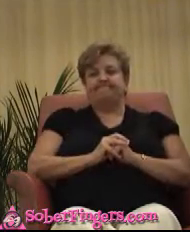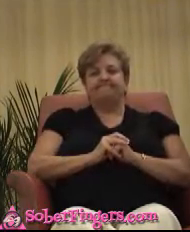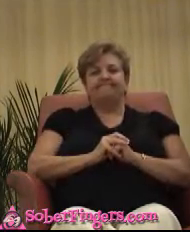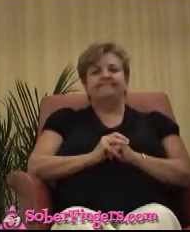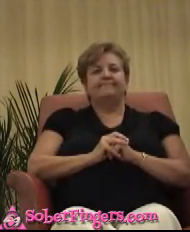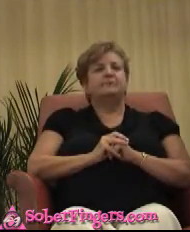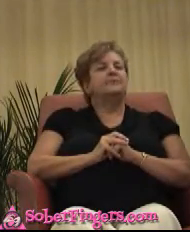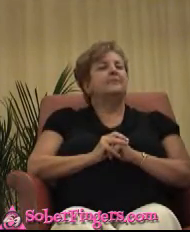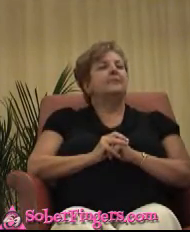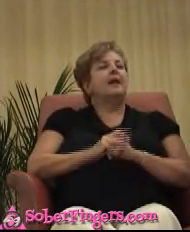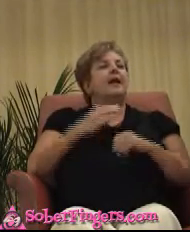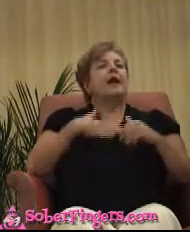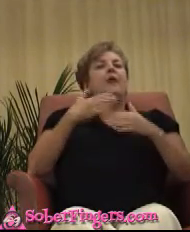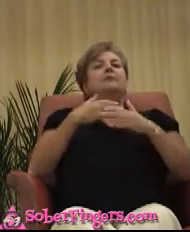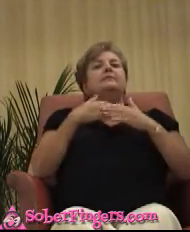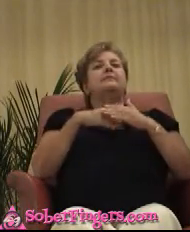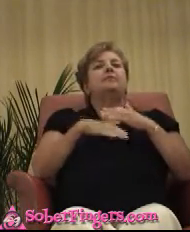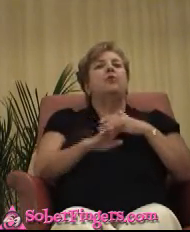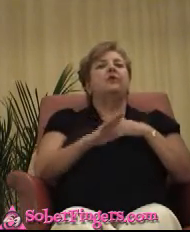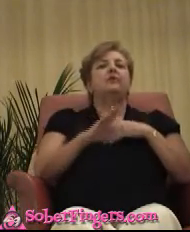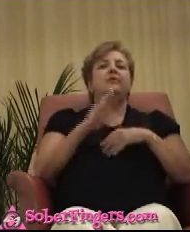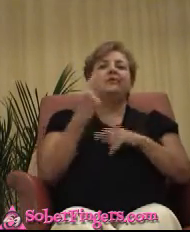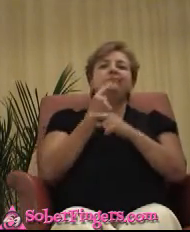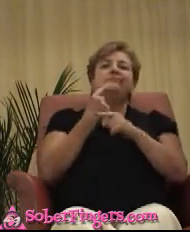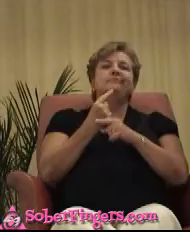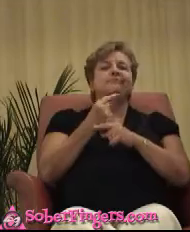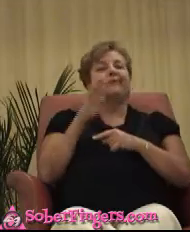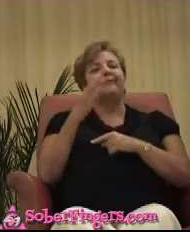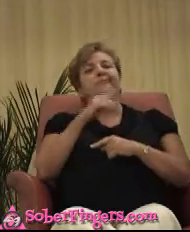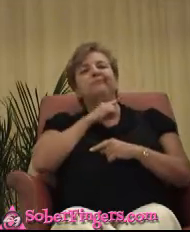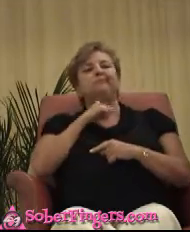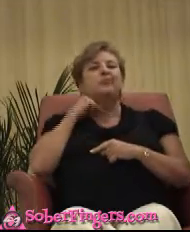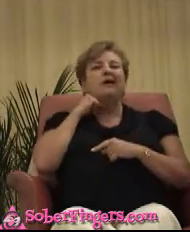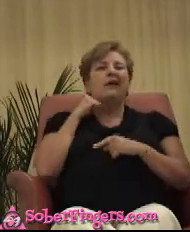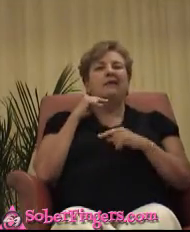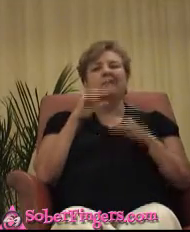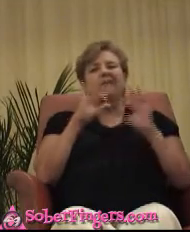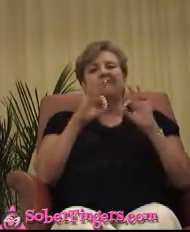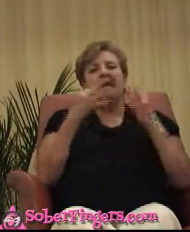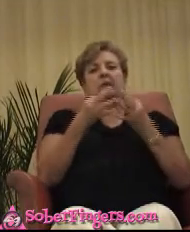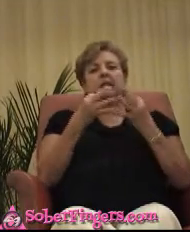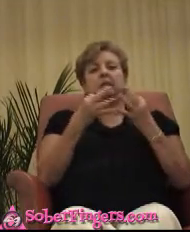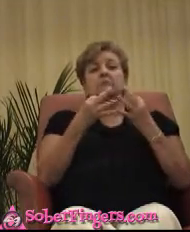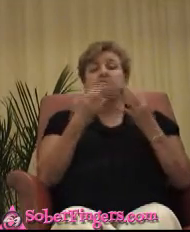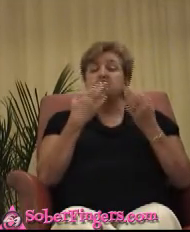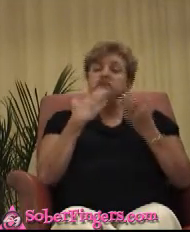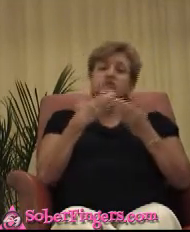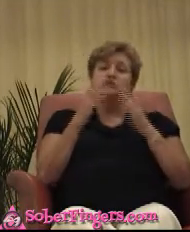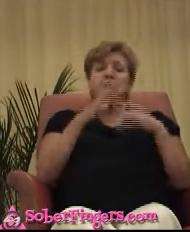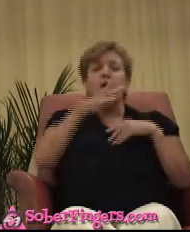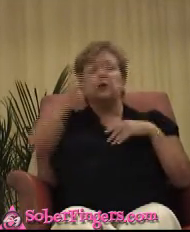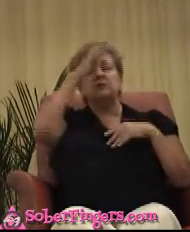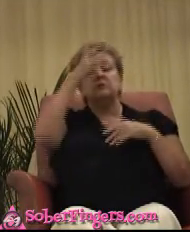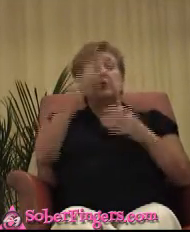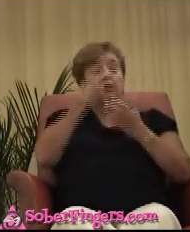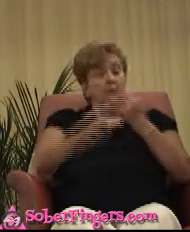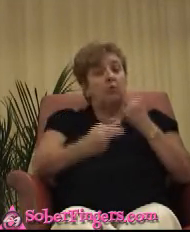way. I was born into a very blue-collar family. I had really good parents. They were both alcoholics, but it took a while for